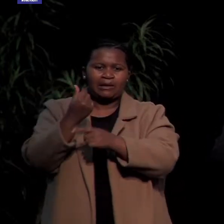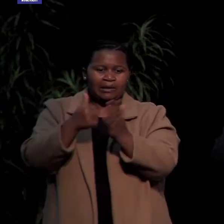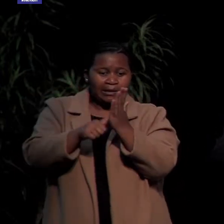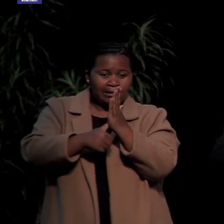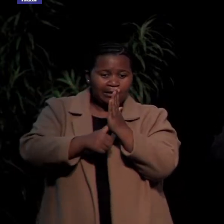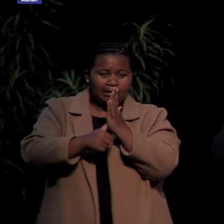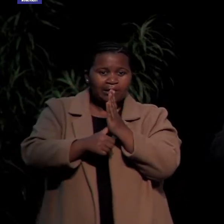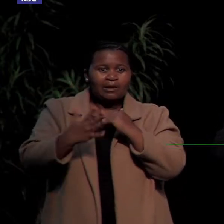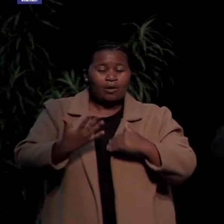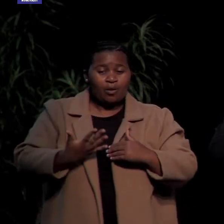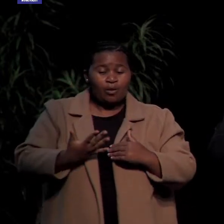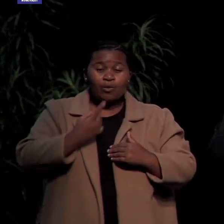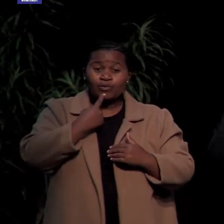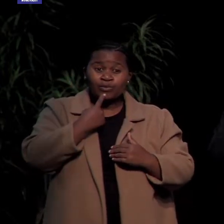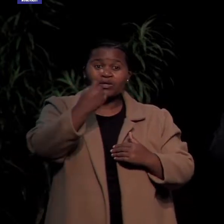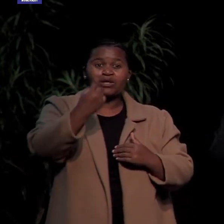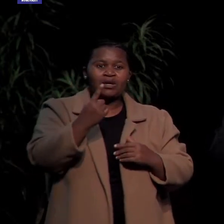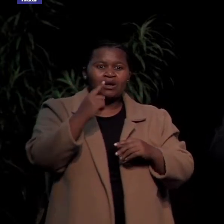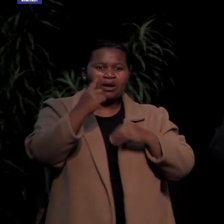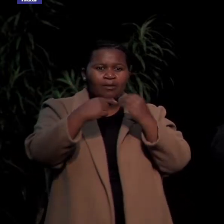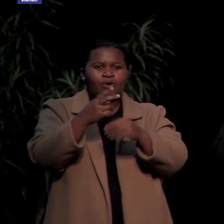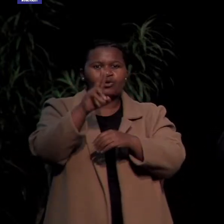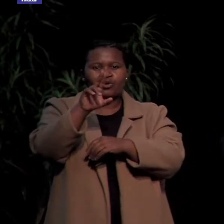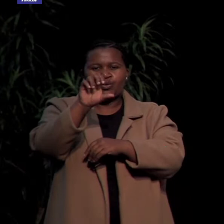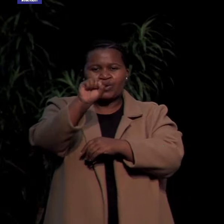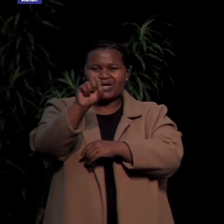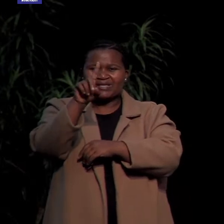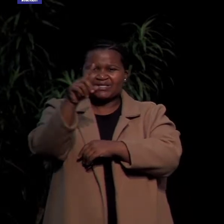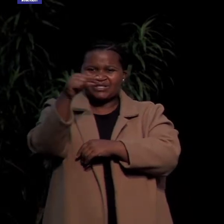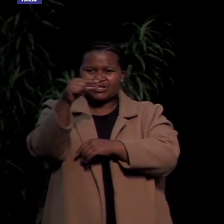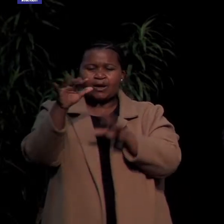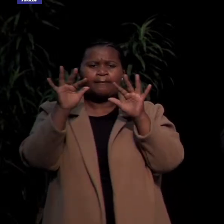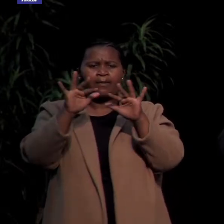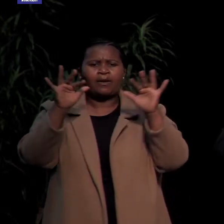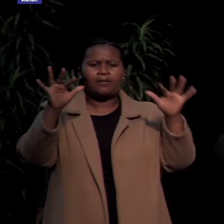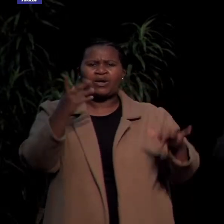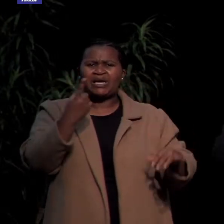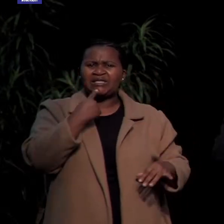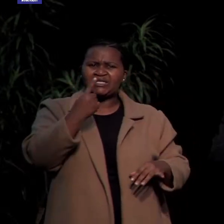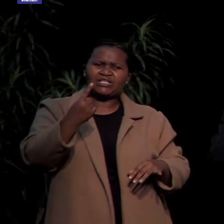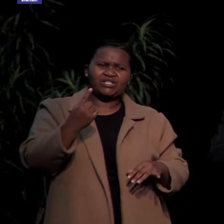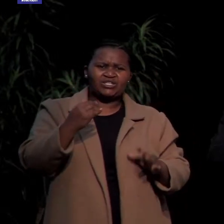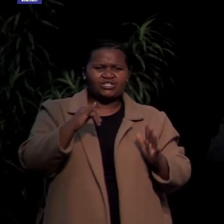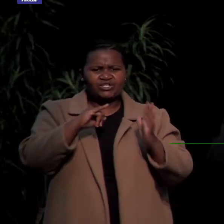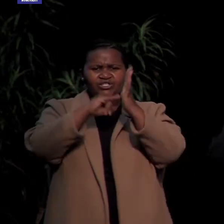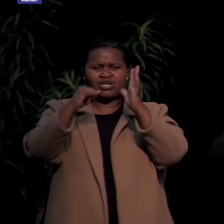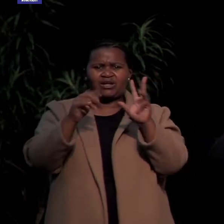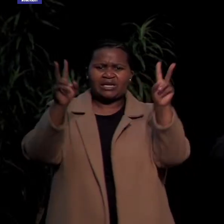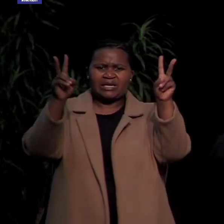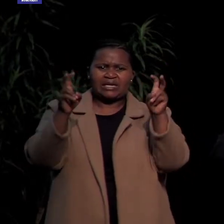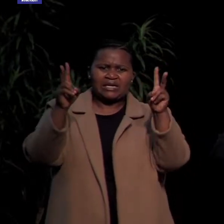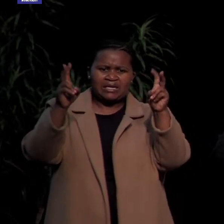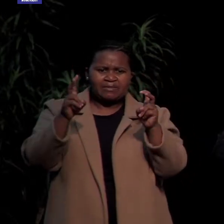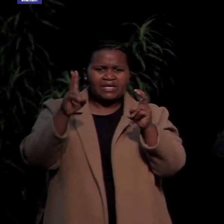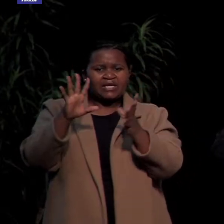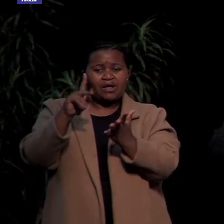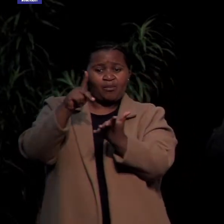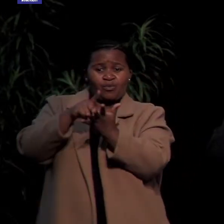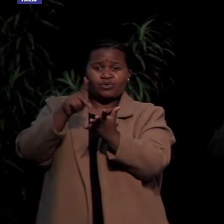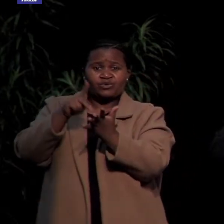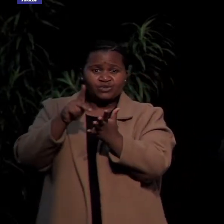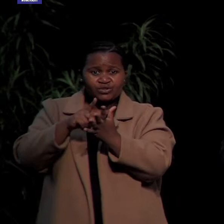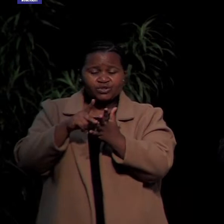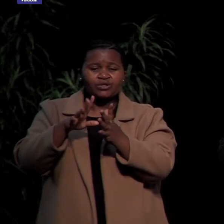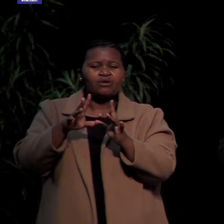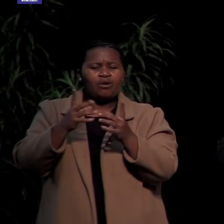We once said this about USDG, and people said we were just claiming a status that we do not hold. So we